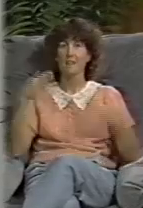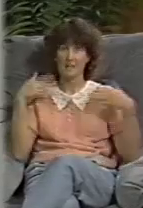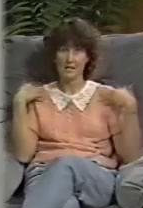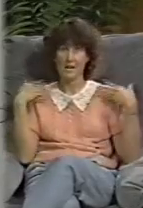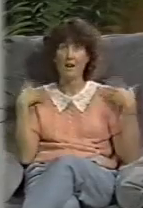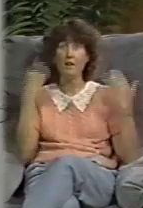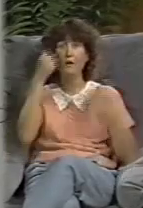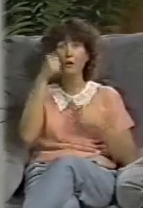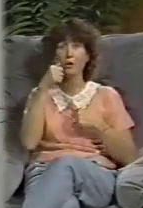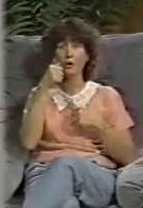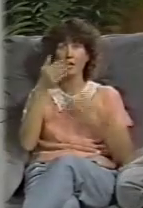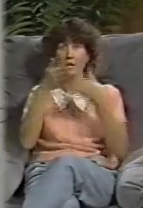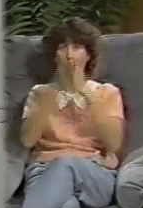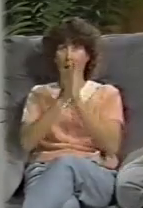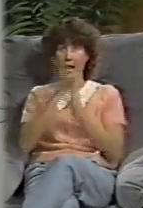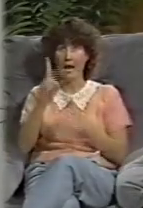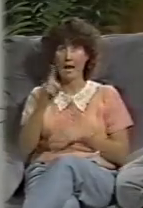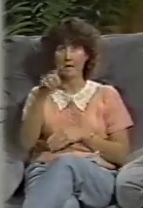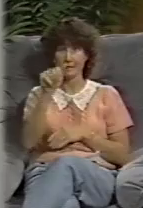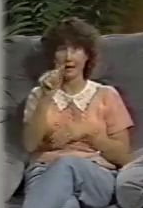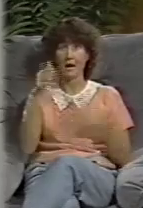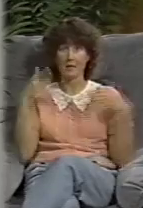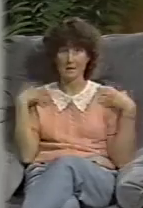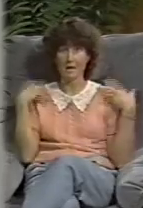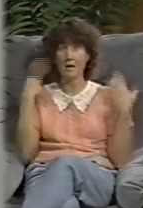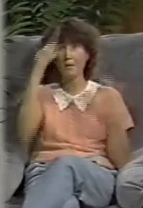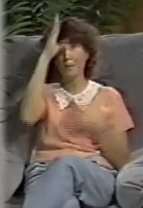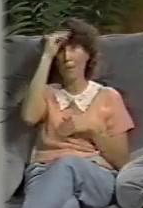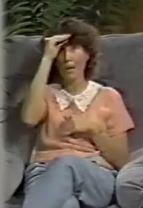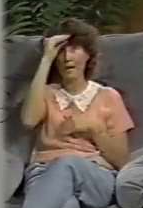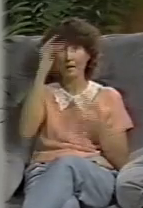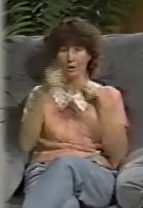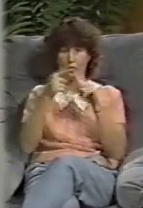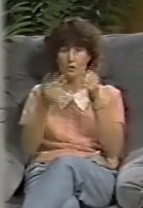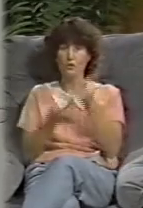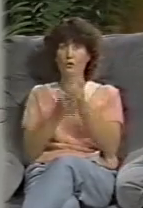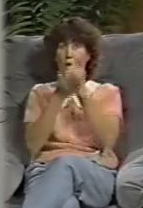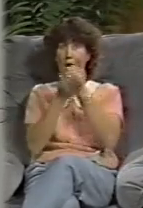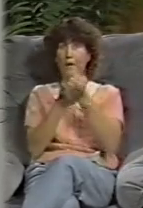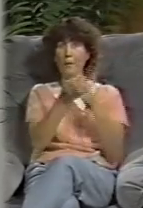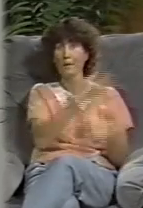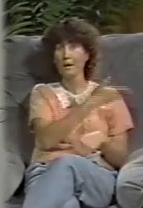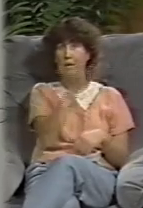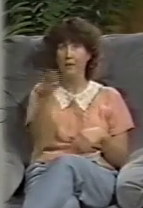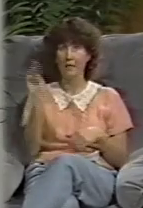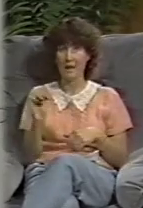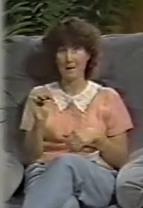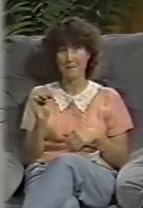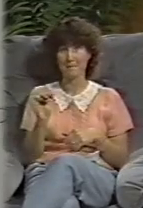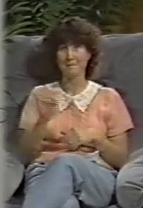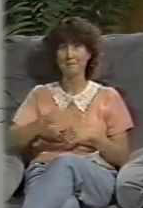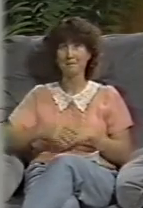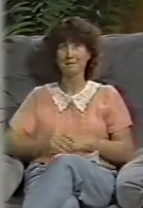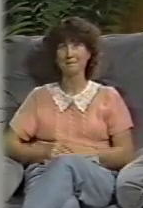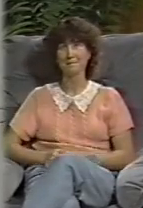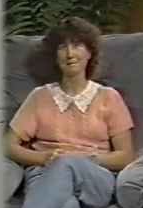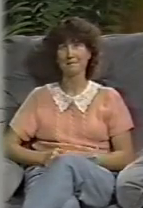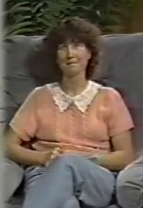The young girl asked a young boy to help them.